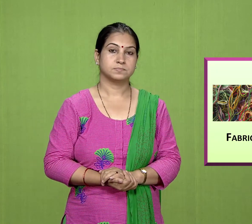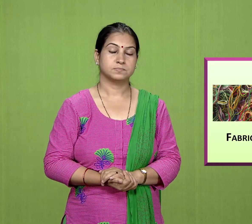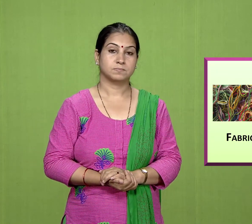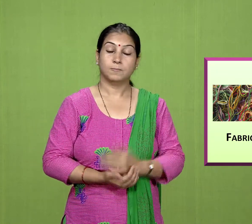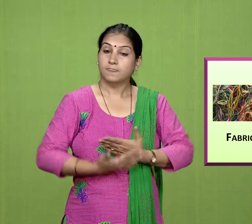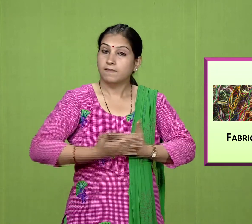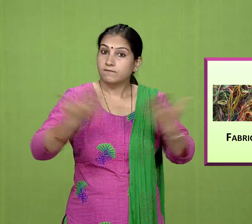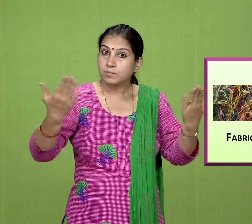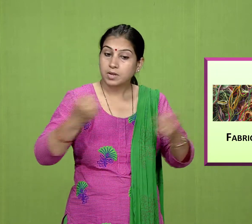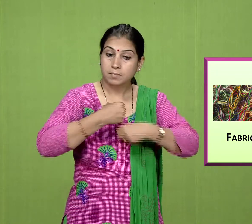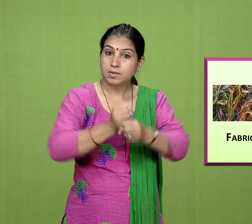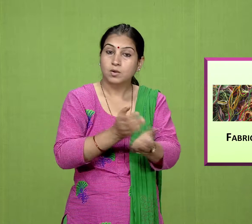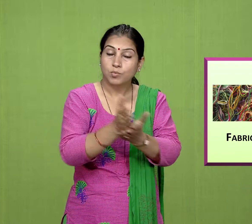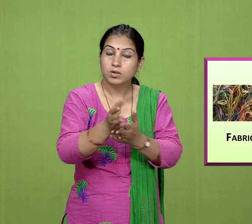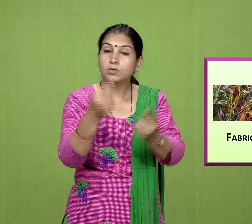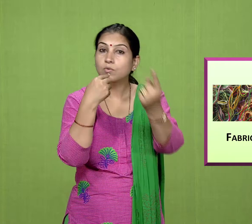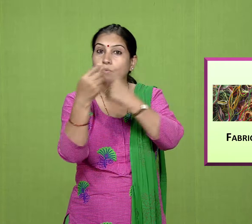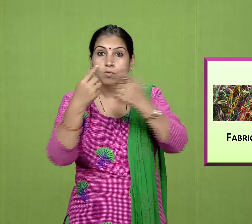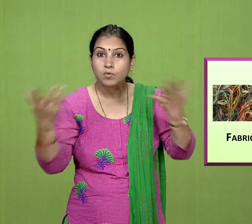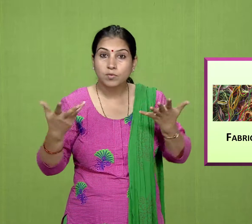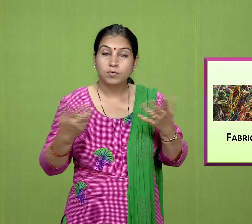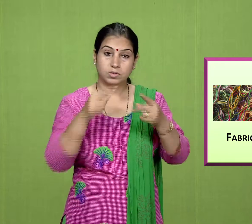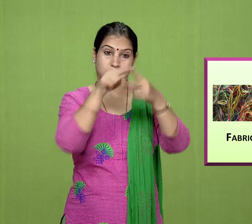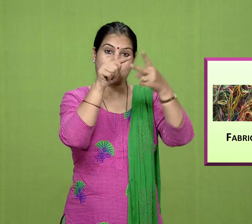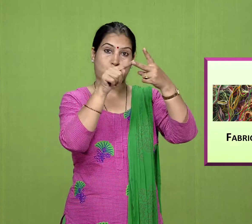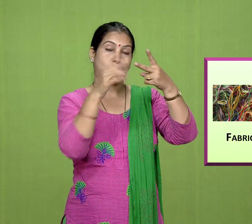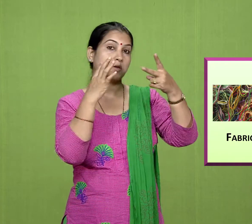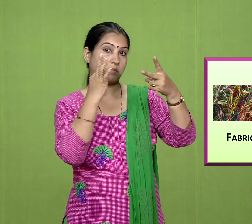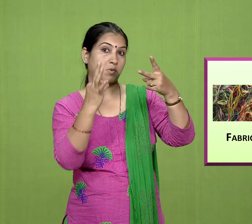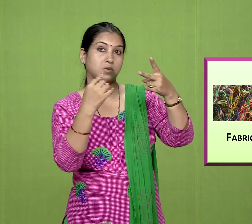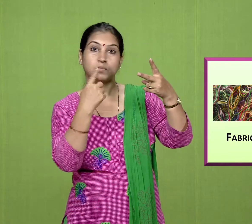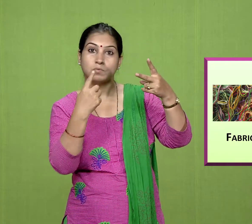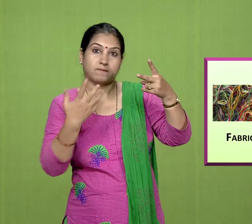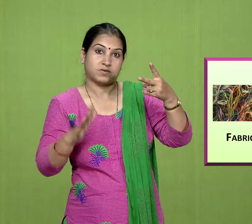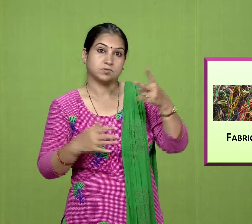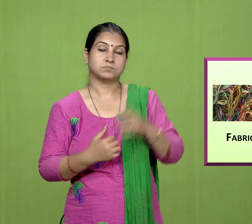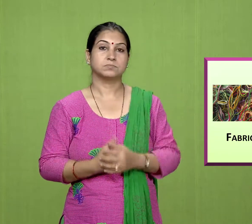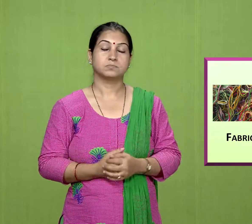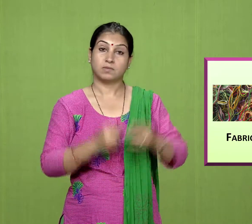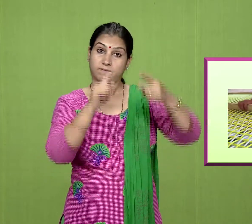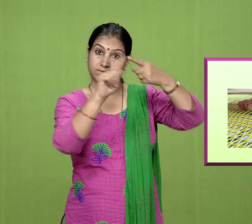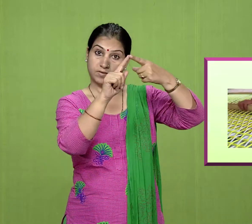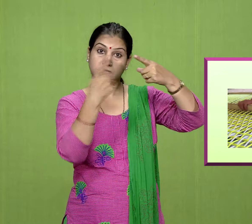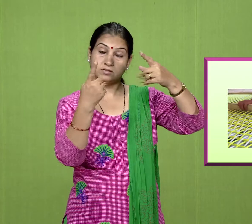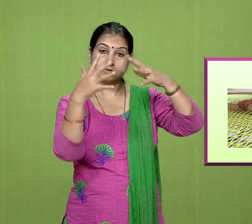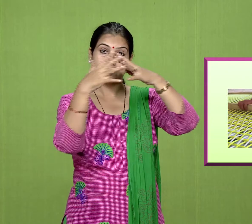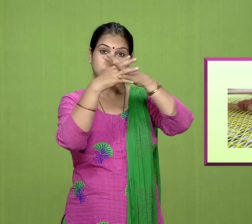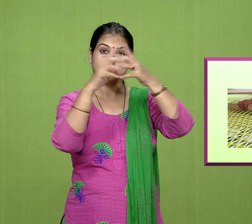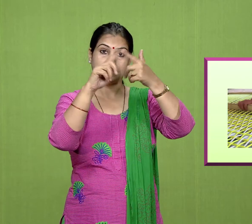In fabric making process, we discussed 2 points. The first one is weaving